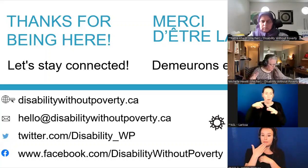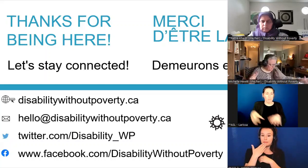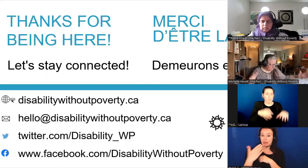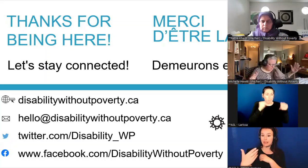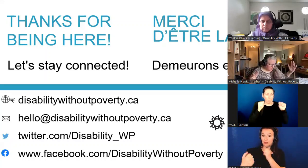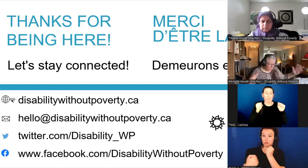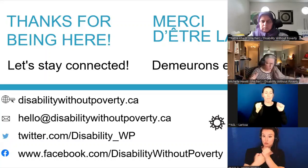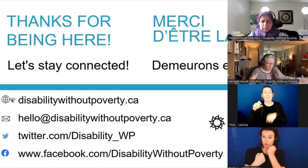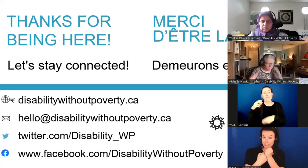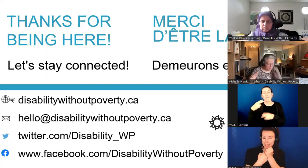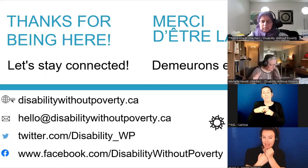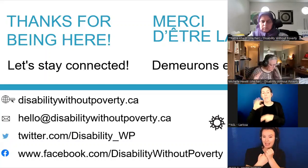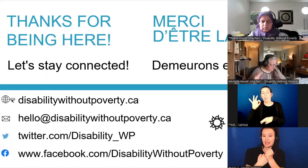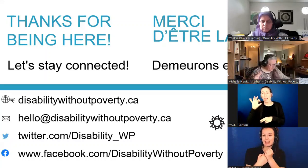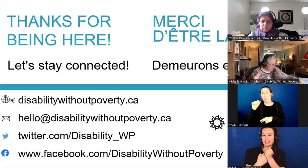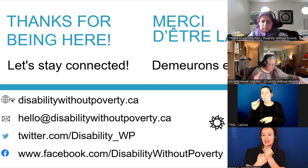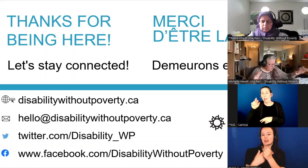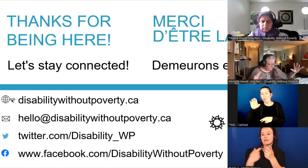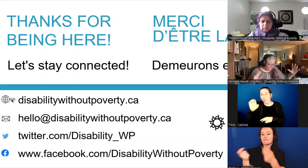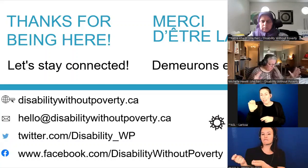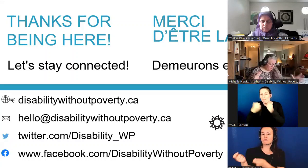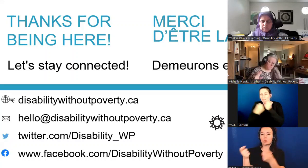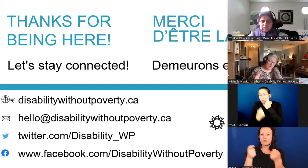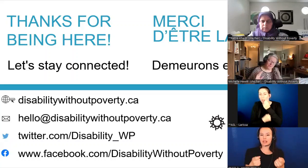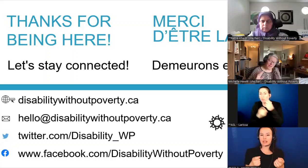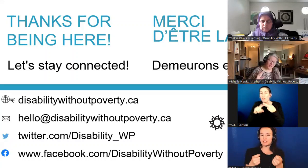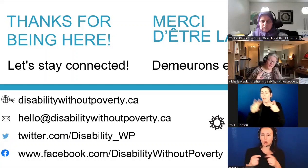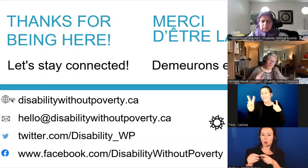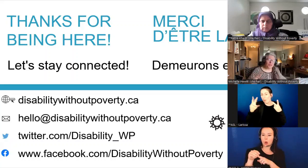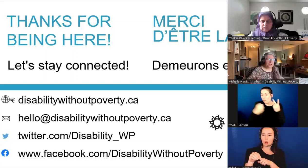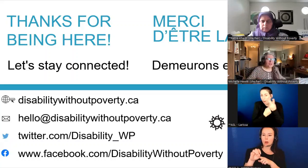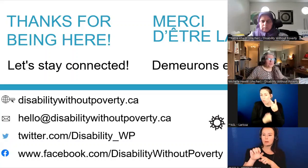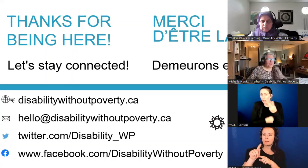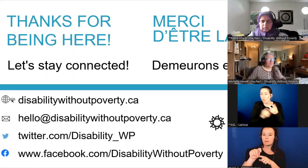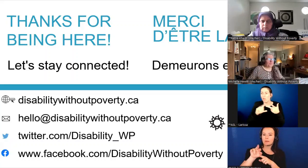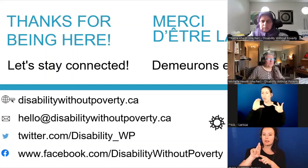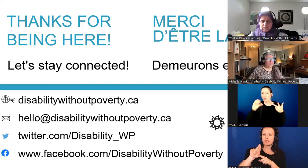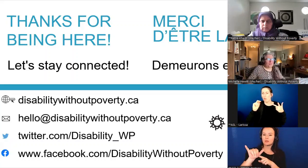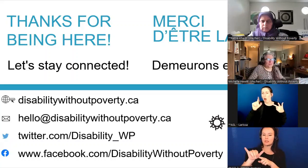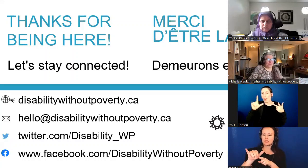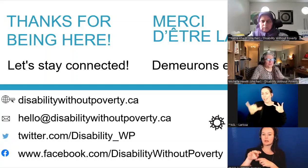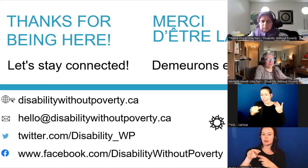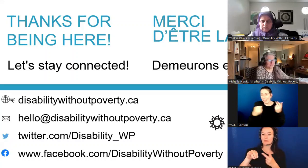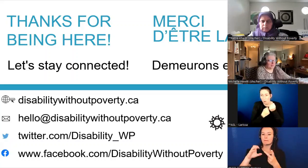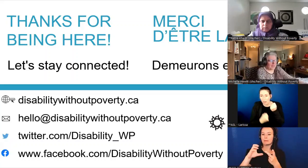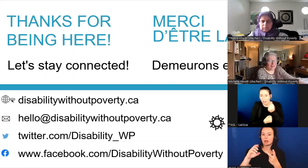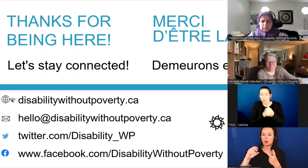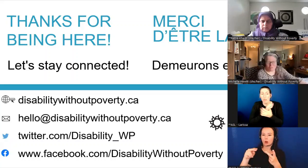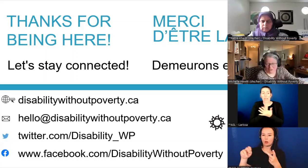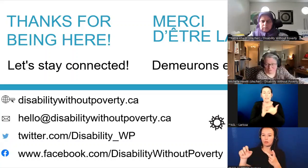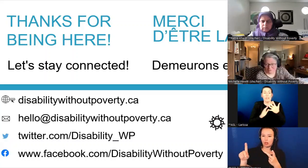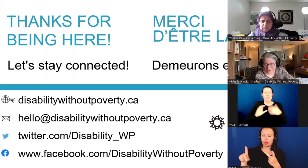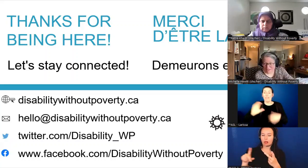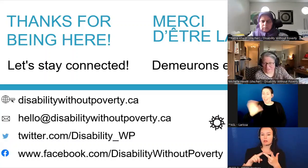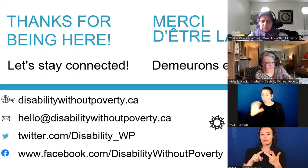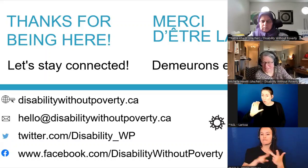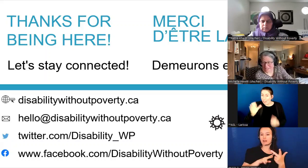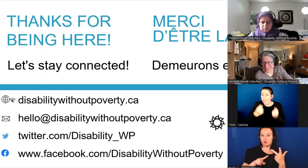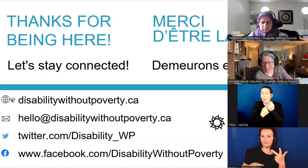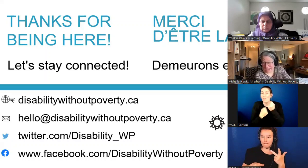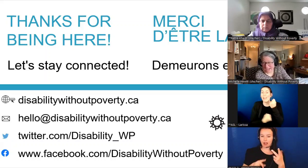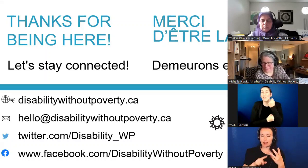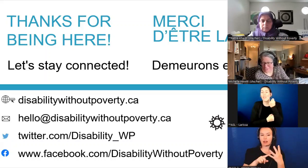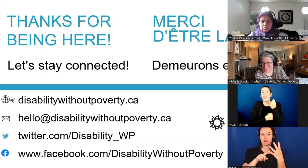Maitrey Foundation, McConnell Foundation, Vancouver Foundation, the Calgary